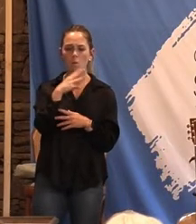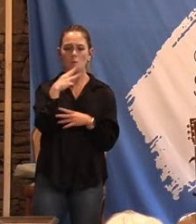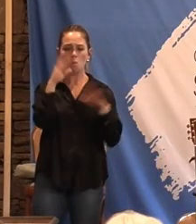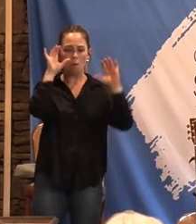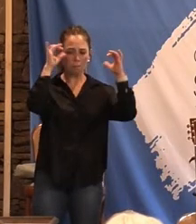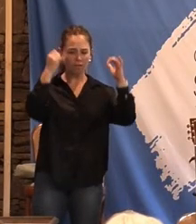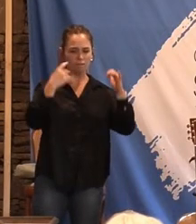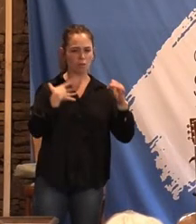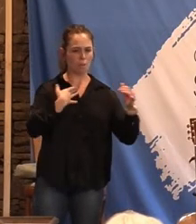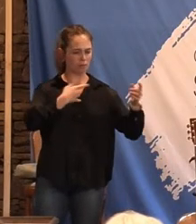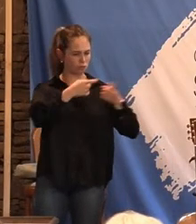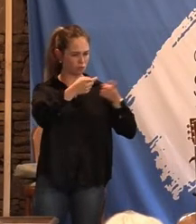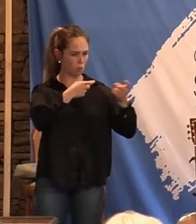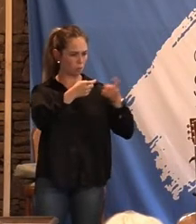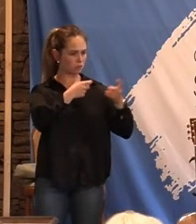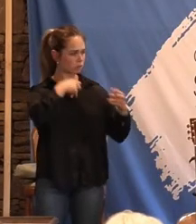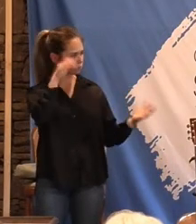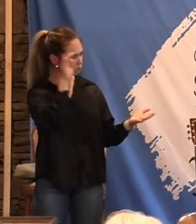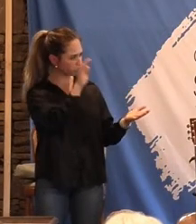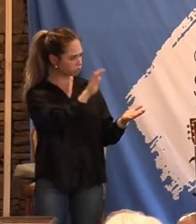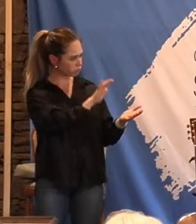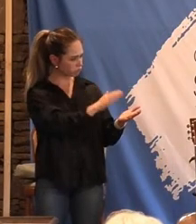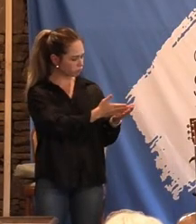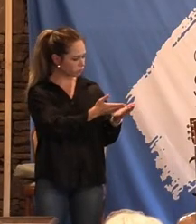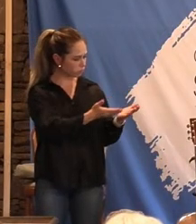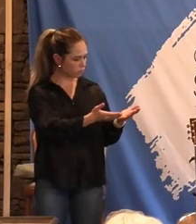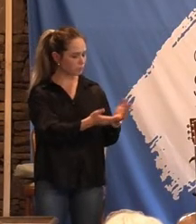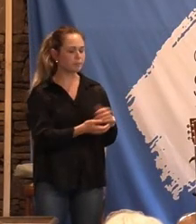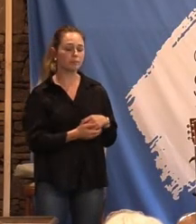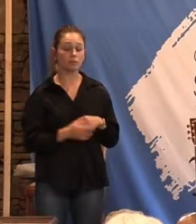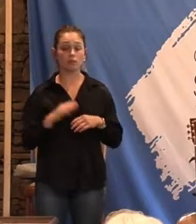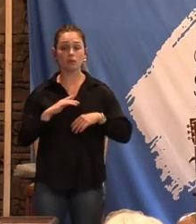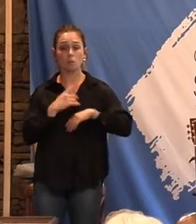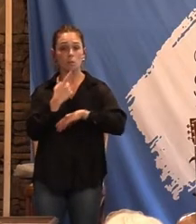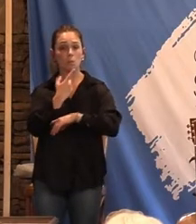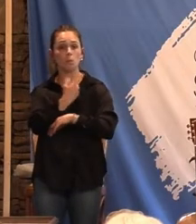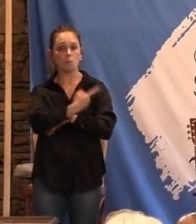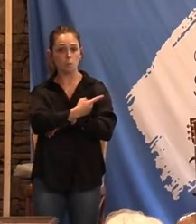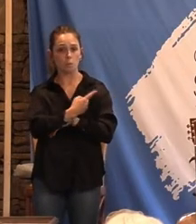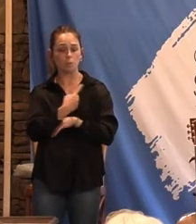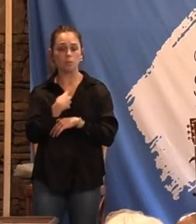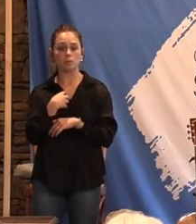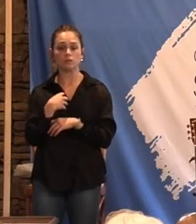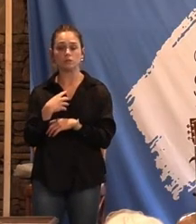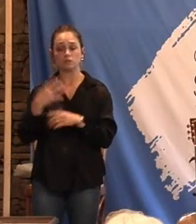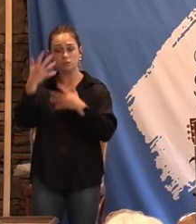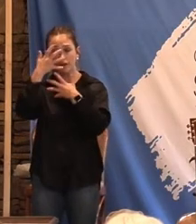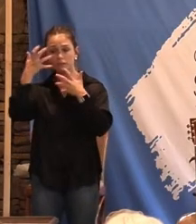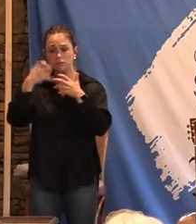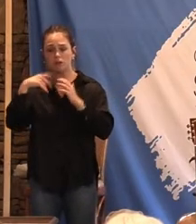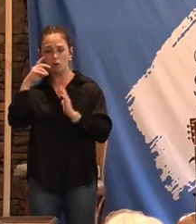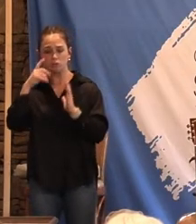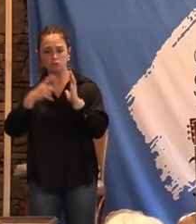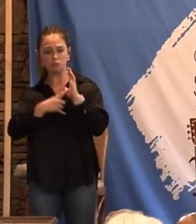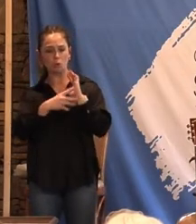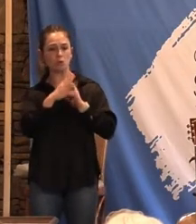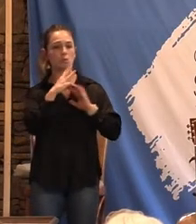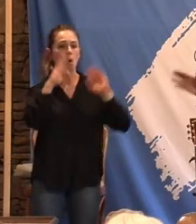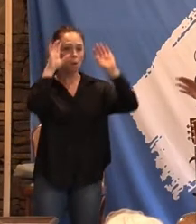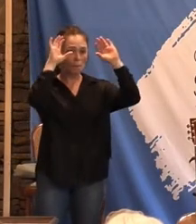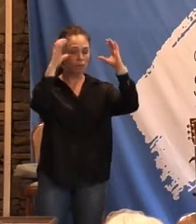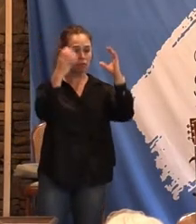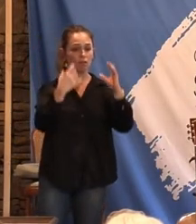little creature? Well, one day, Tiger saw water buffalo behind